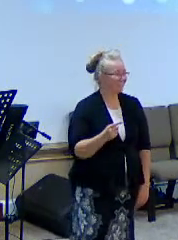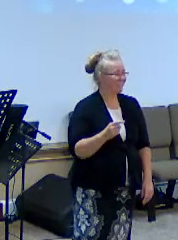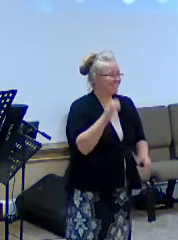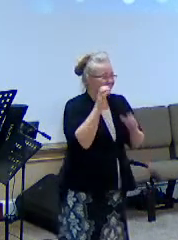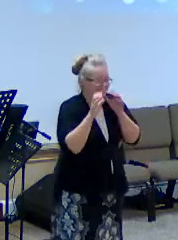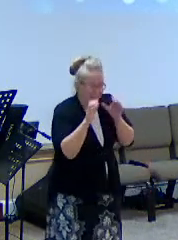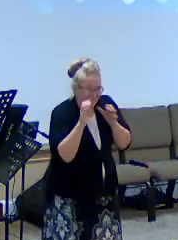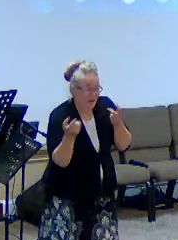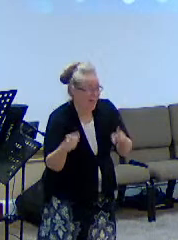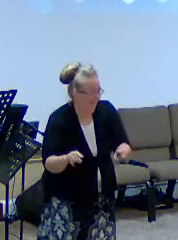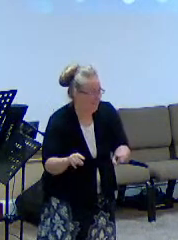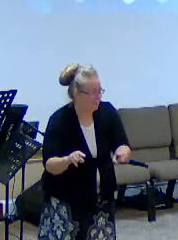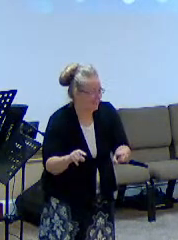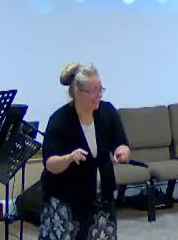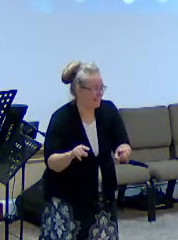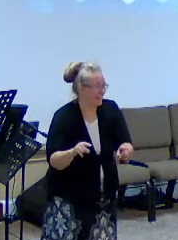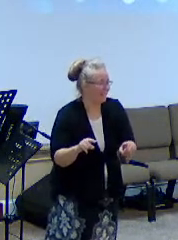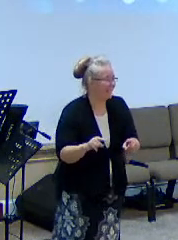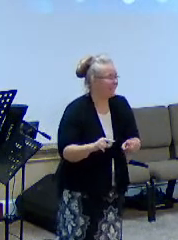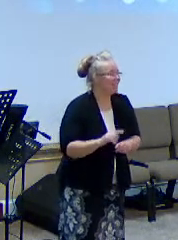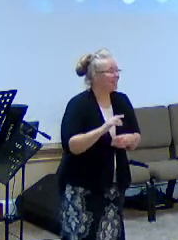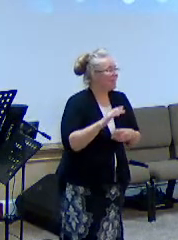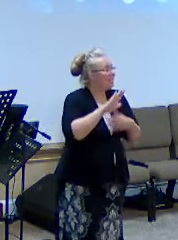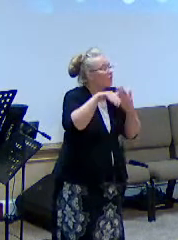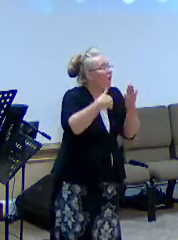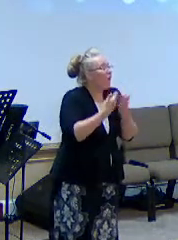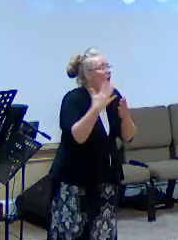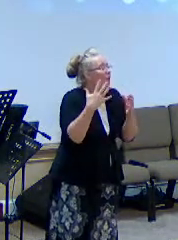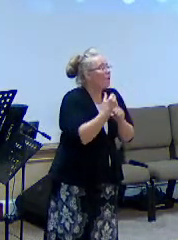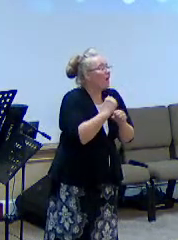dialogue happening, it's all one in the approach.